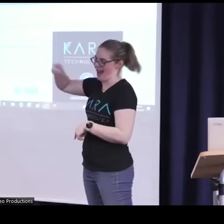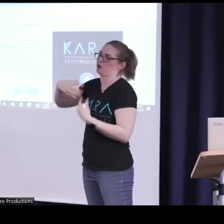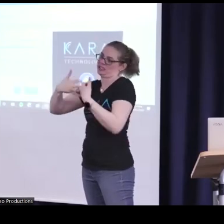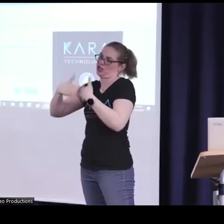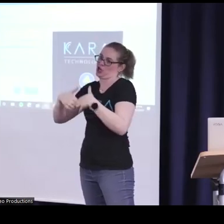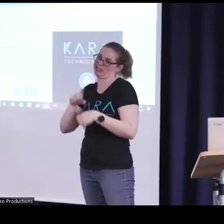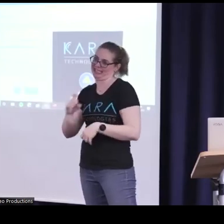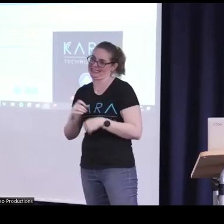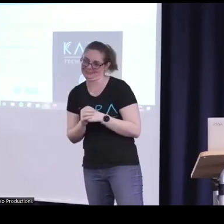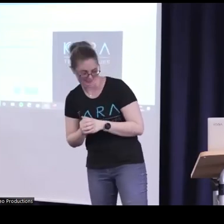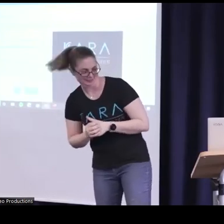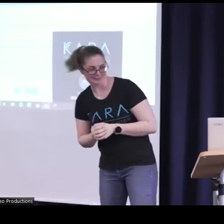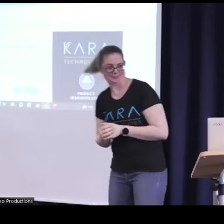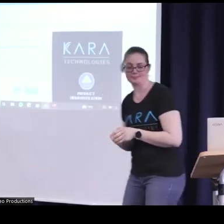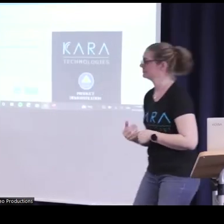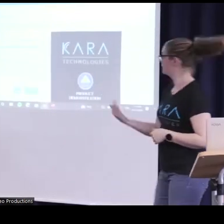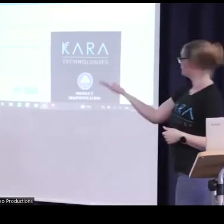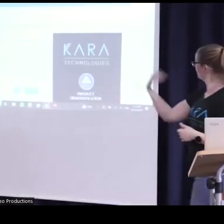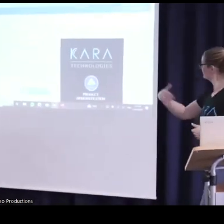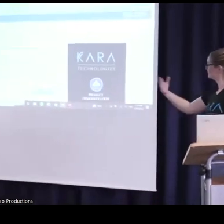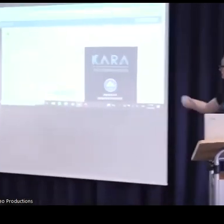how flexible our technology really is.